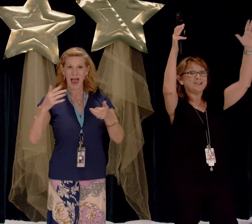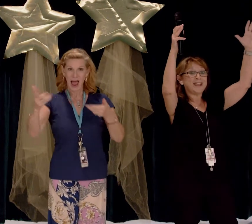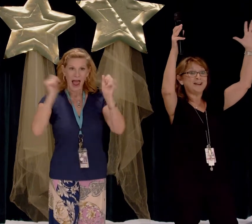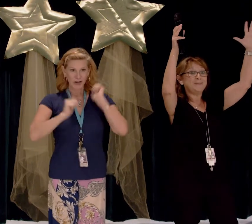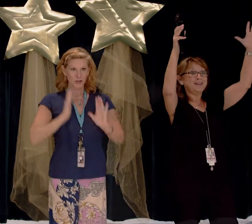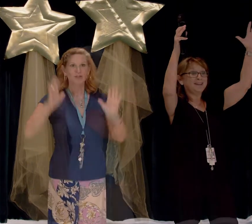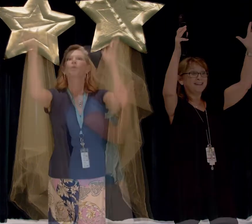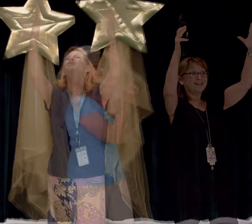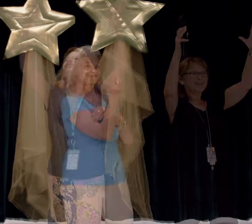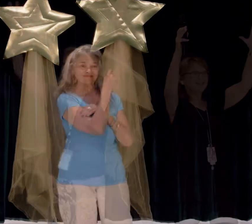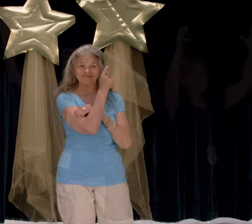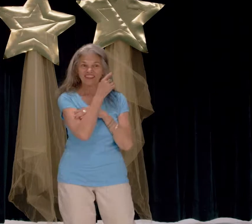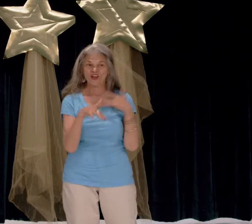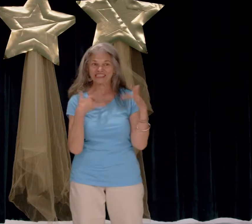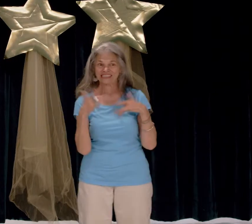and we shake them.